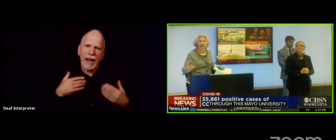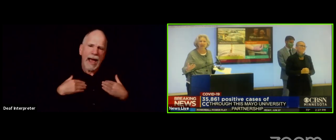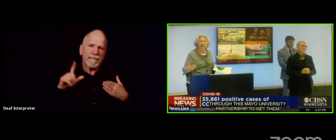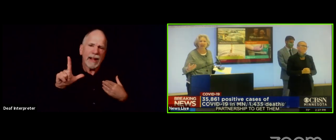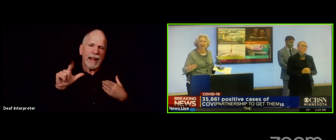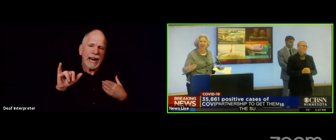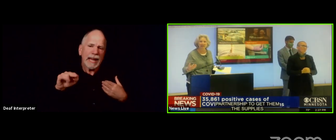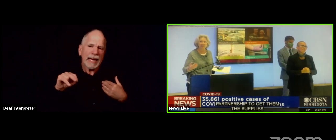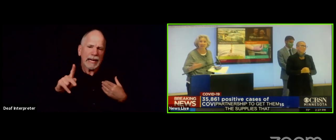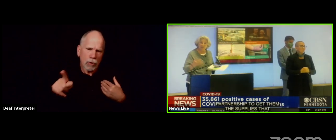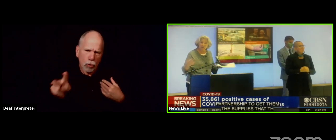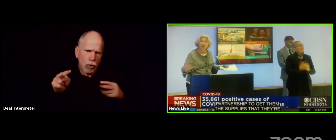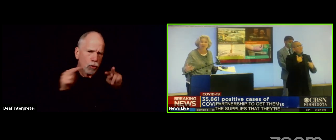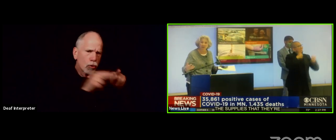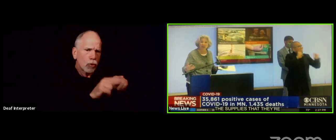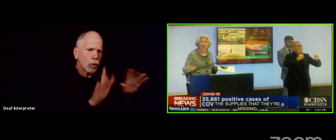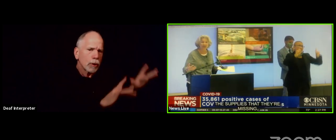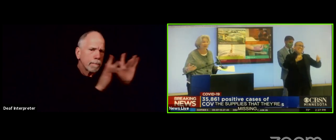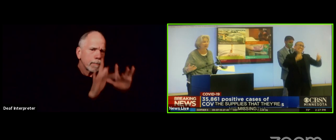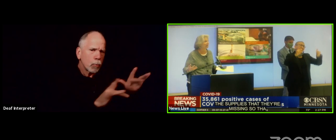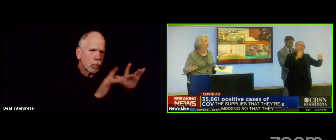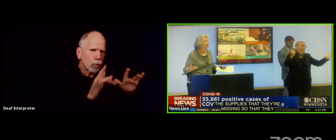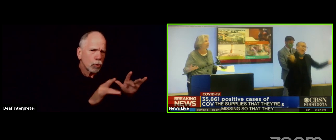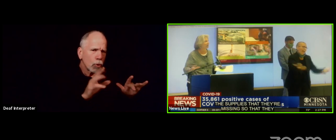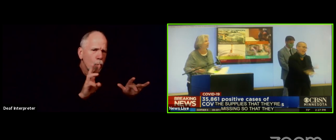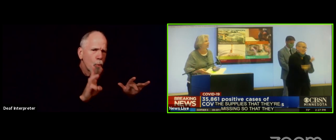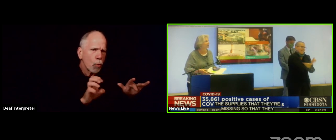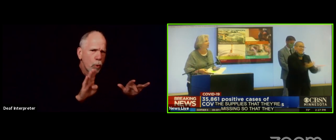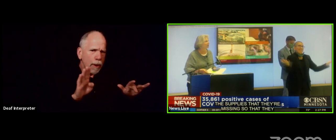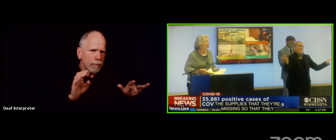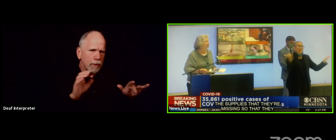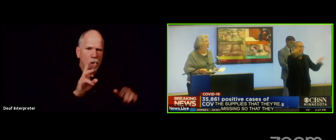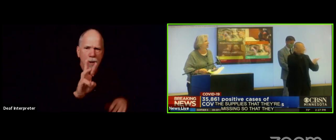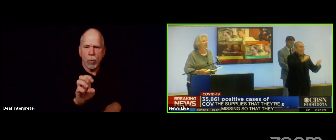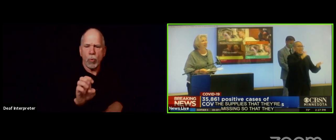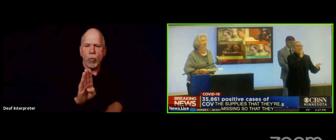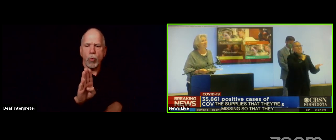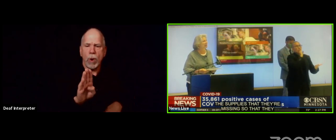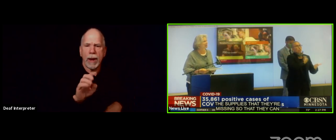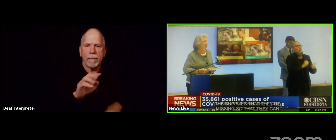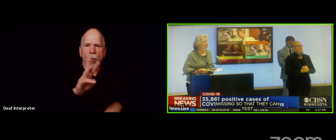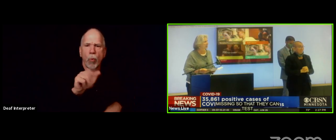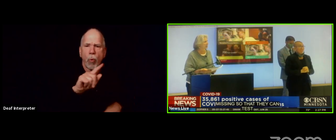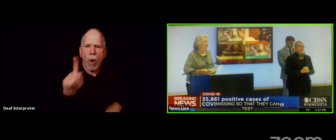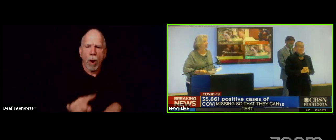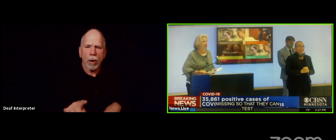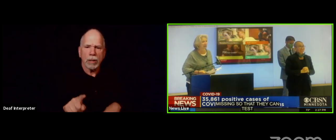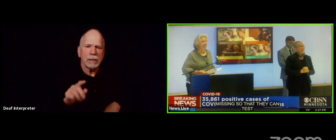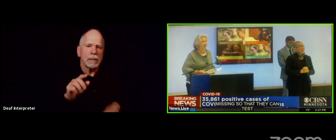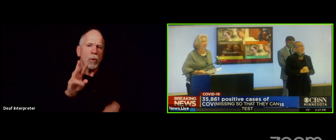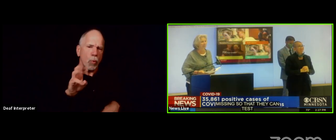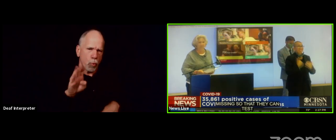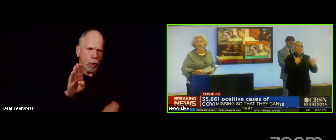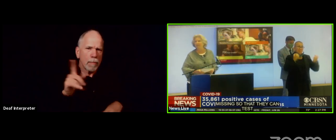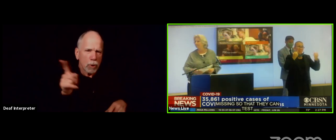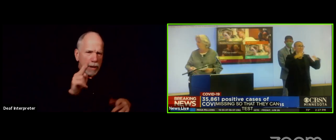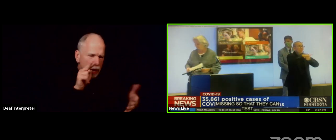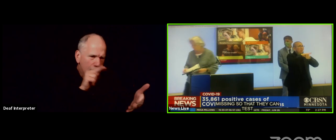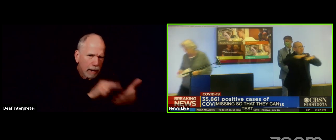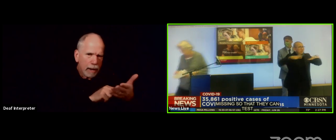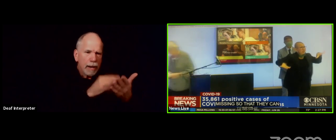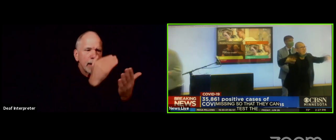can test the full list of priority populations in as many sites as we can get.